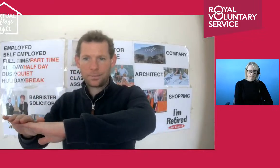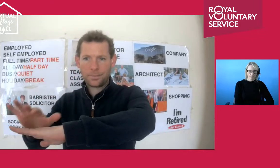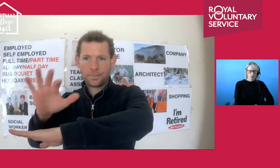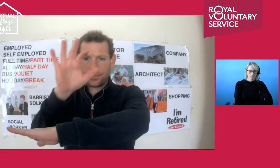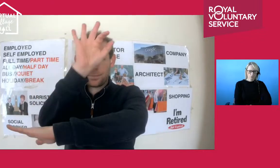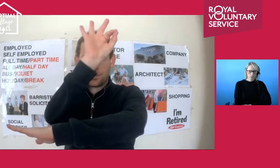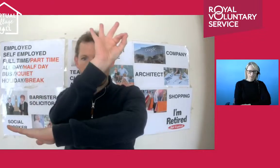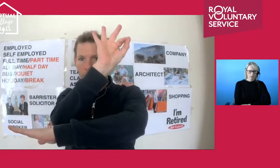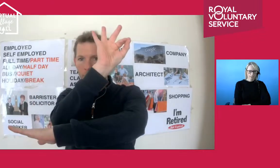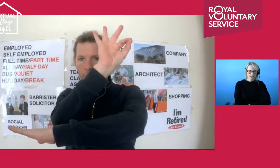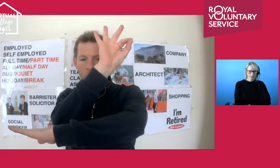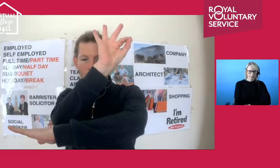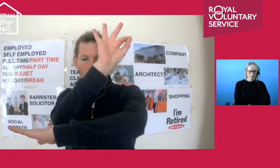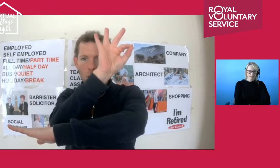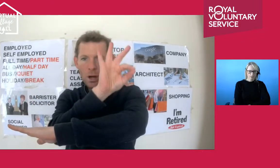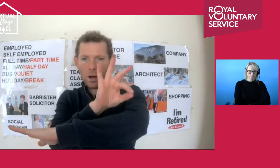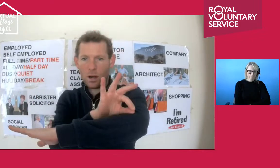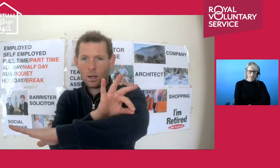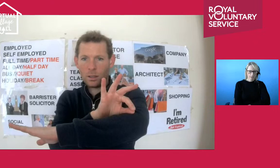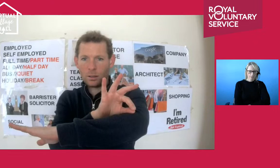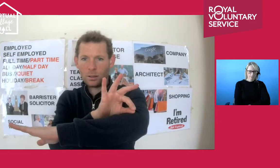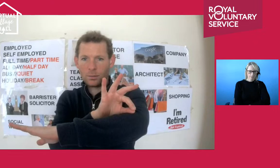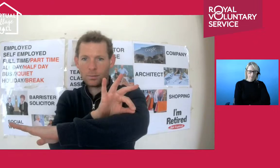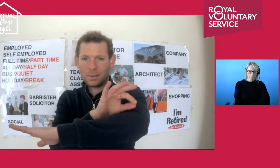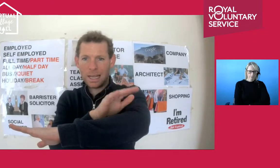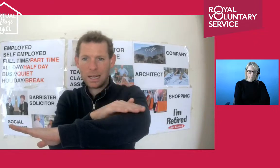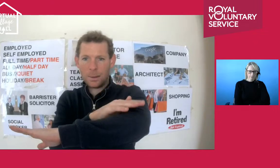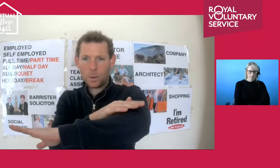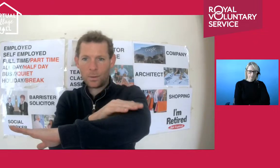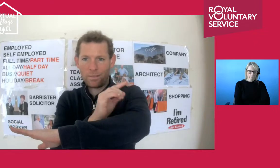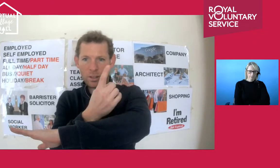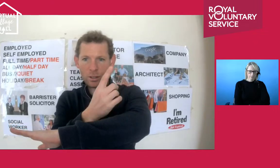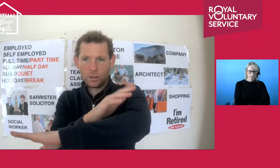So keep your arms straight out like that, and then the other hand